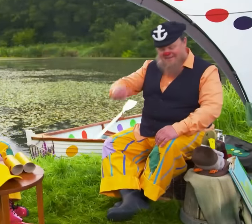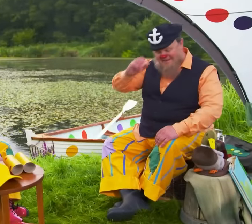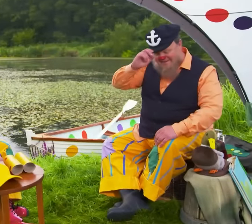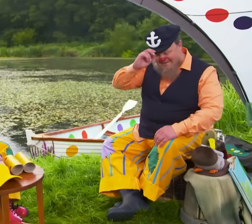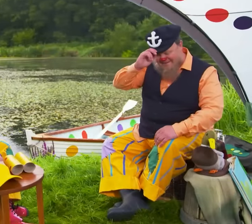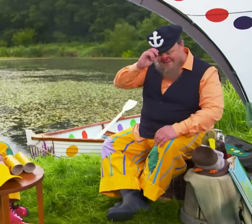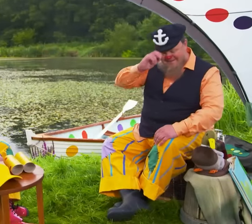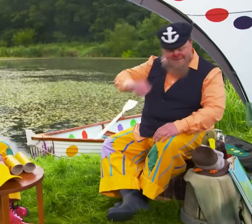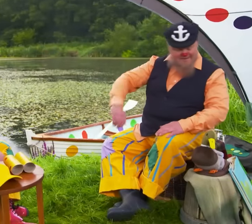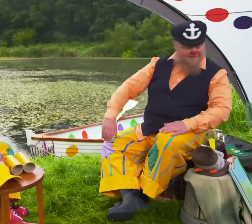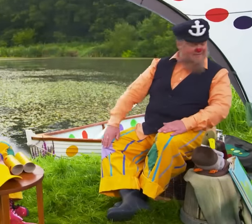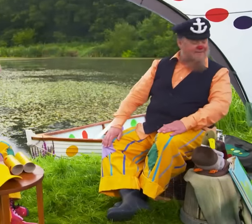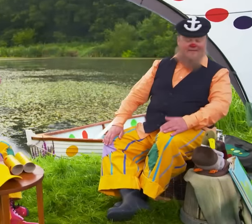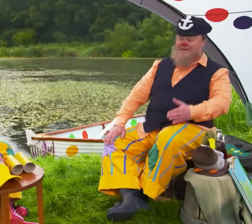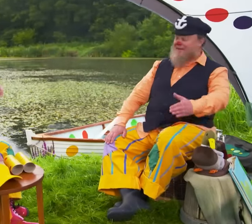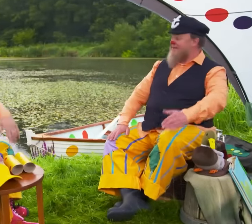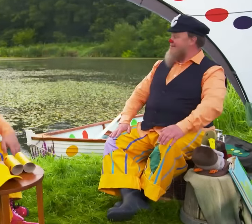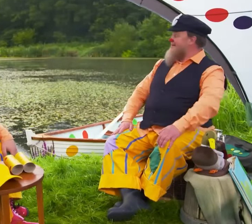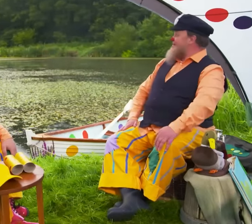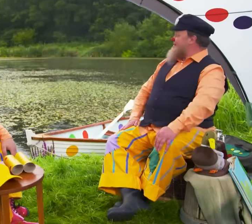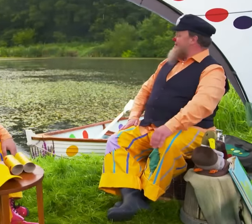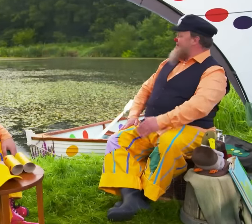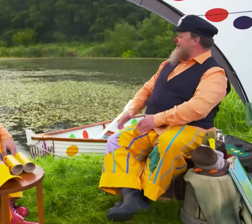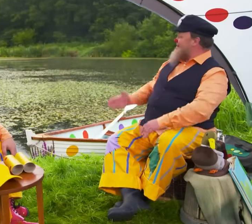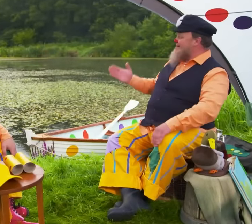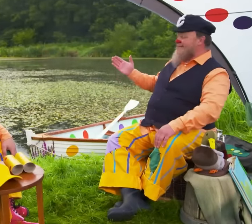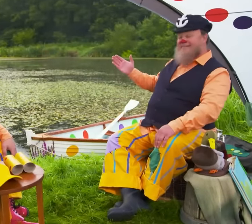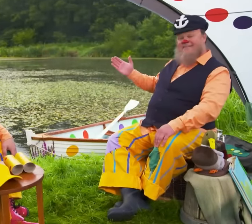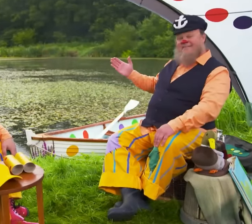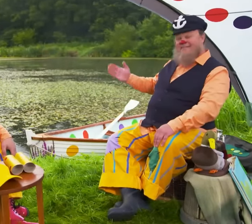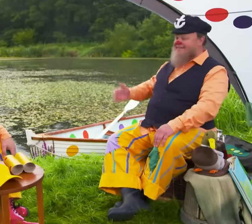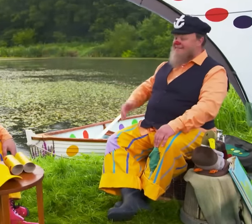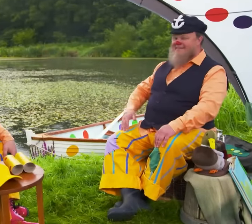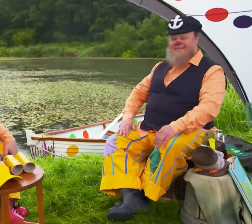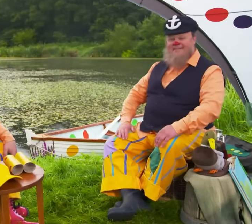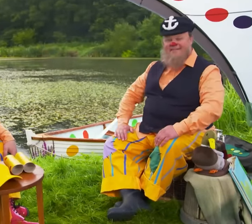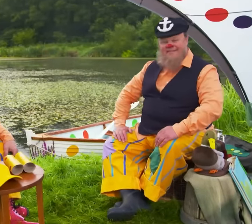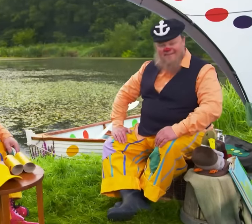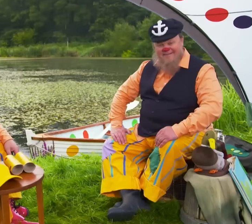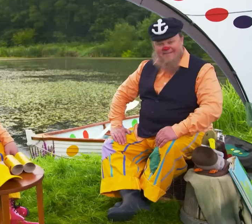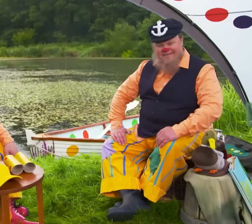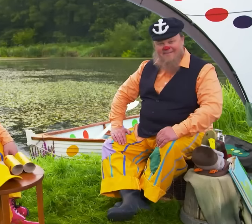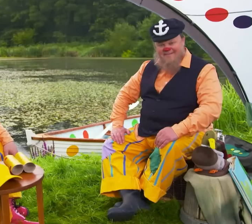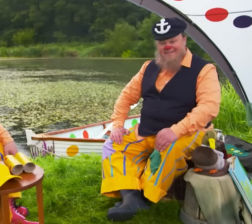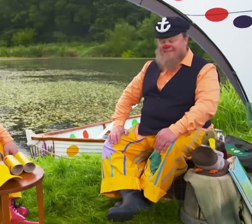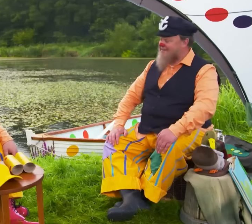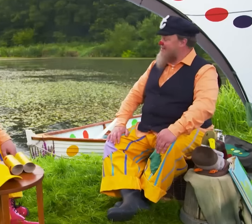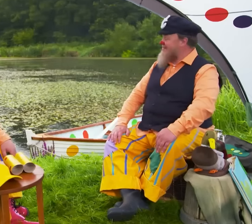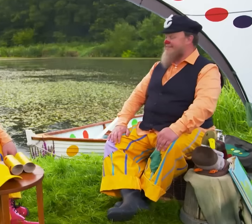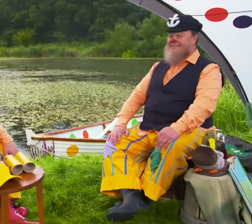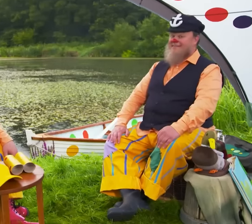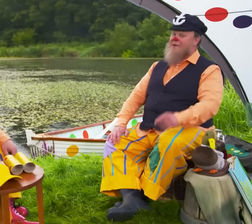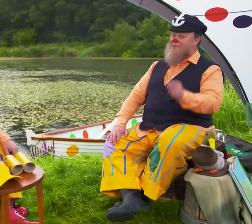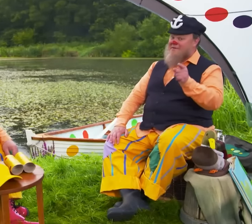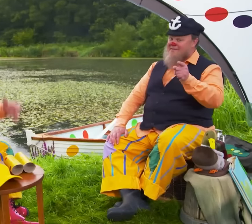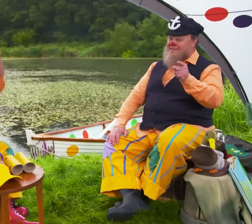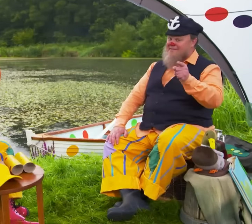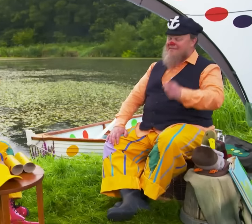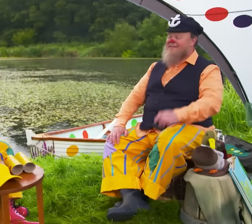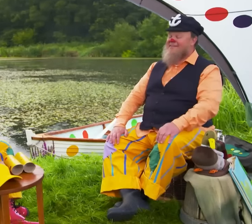Mr. Tumble, are you duck spotting? Oh, yes. I'm duck spotting in the